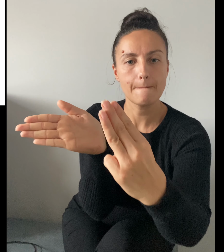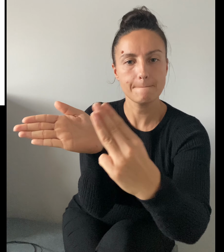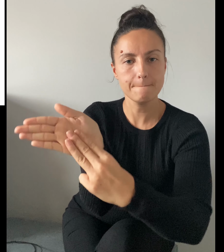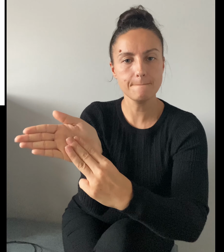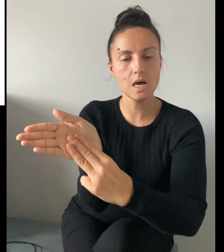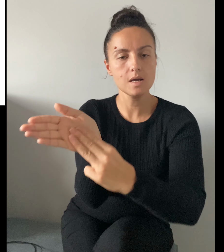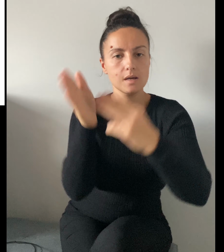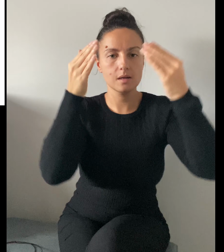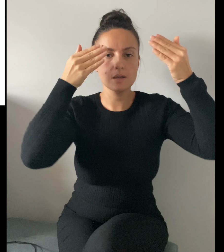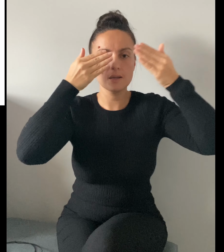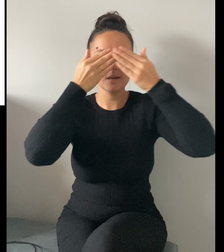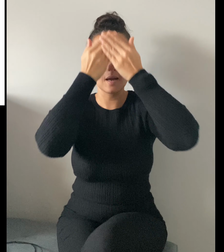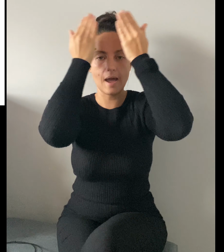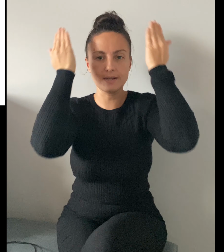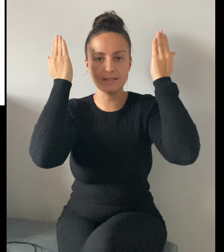M and a day.